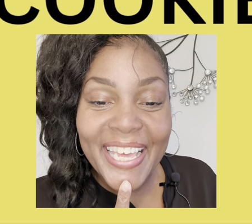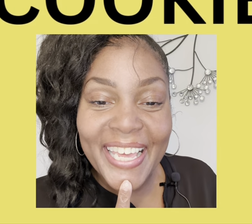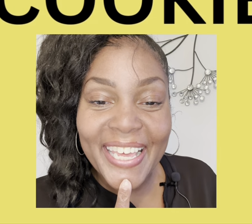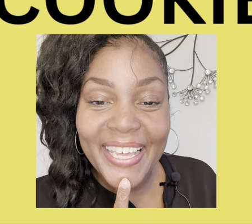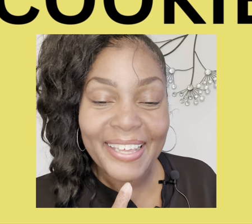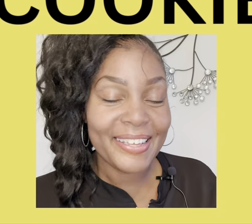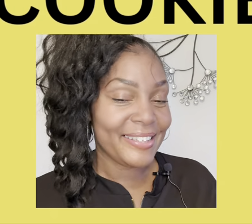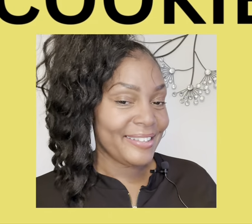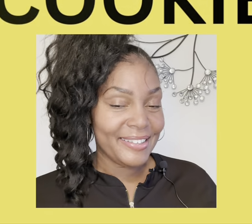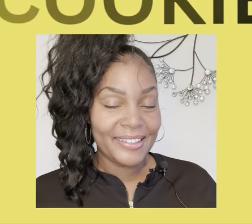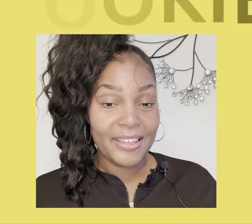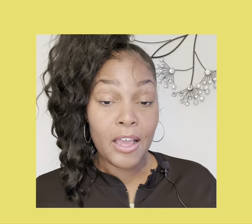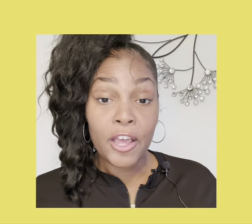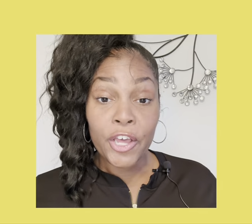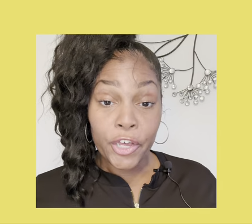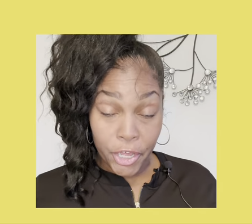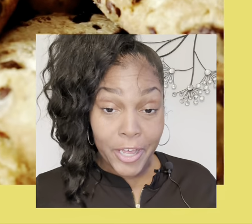Cookie.